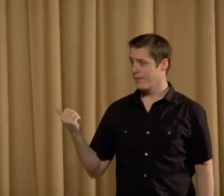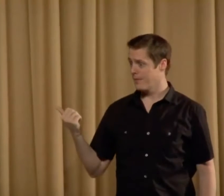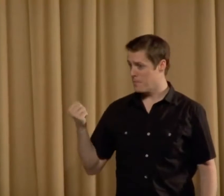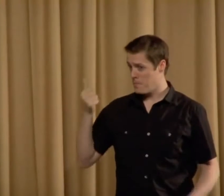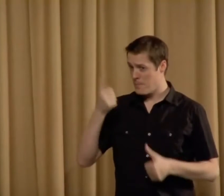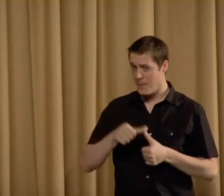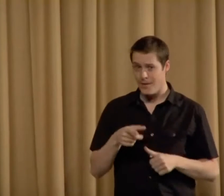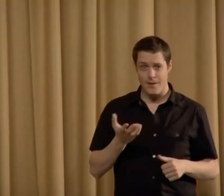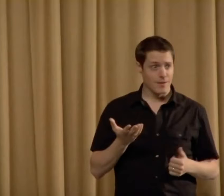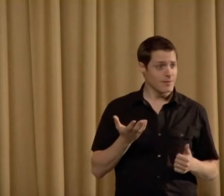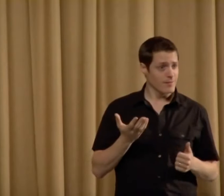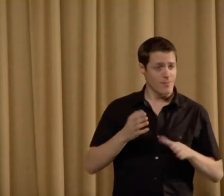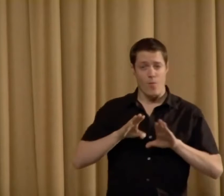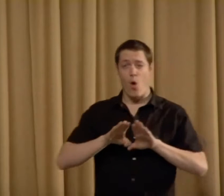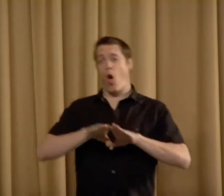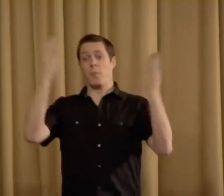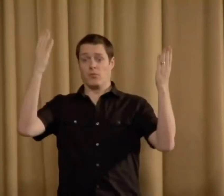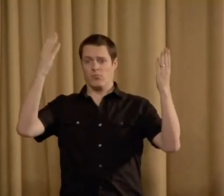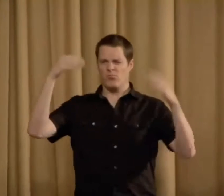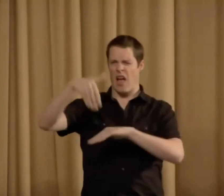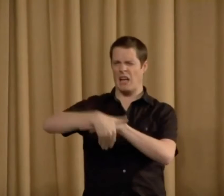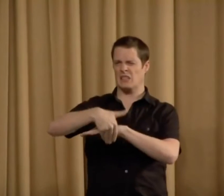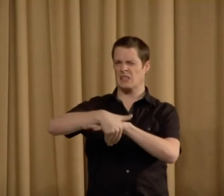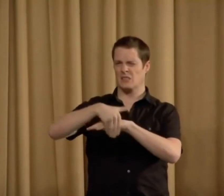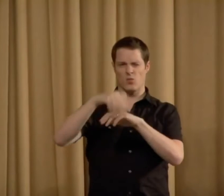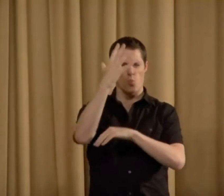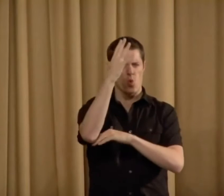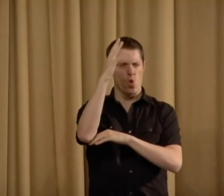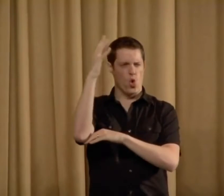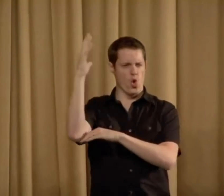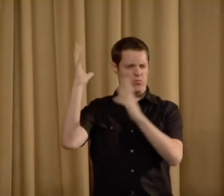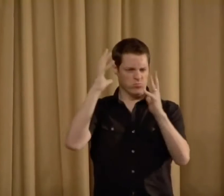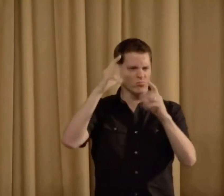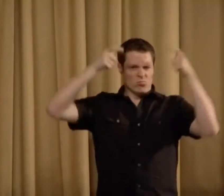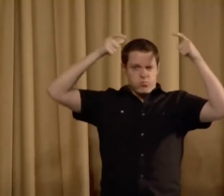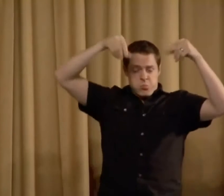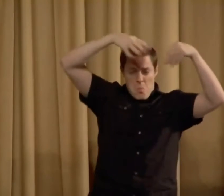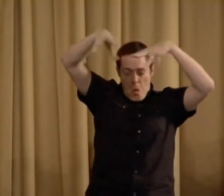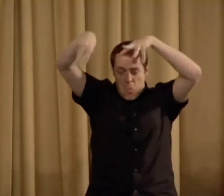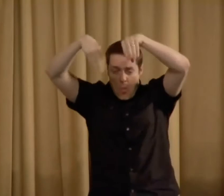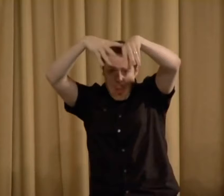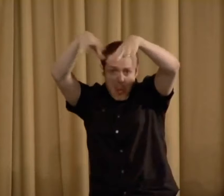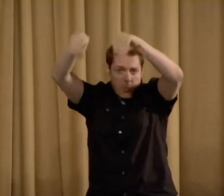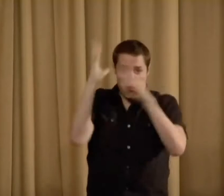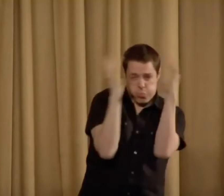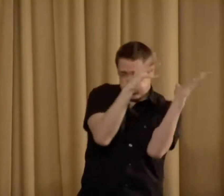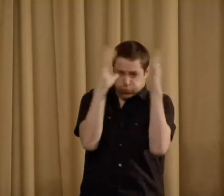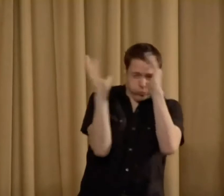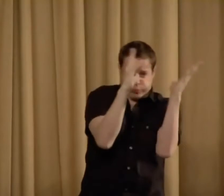I remember the opening of the movie. Do you guys remember the opening of the movie? It opens at night. There's trees everywhere. It's light. There's some